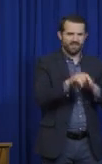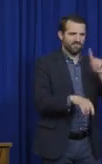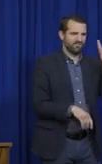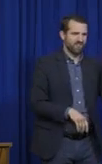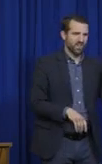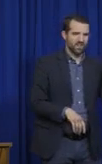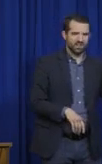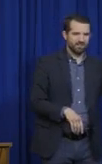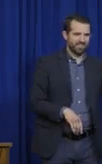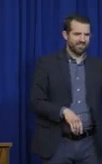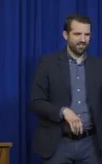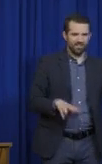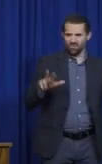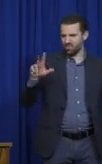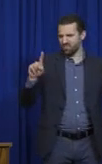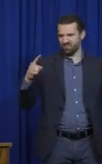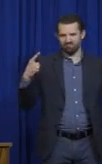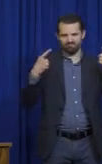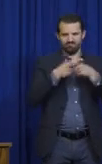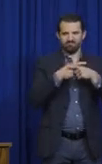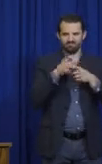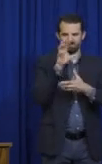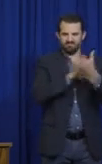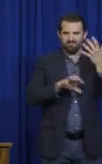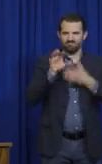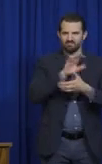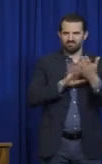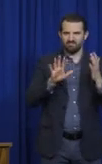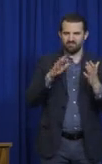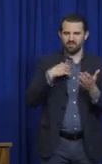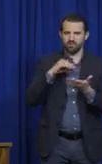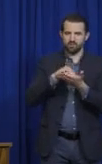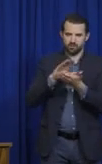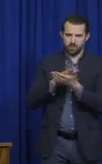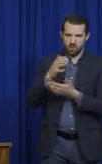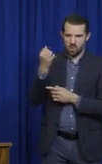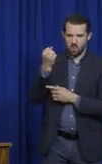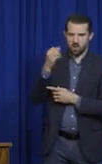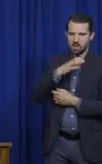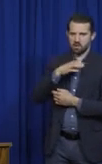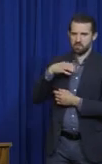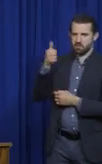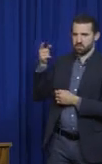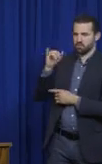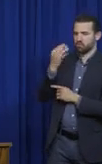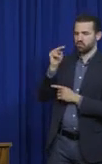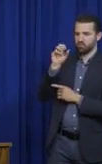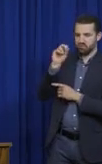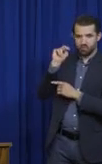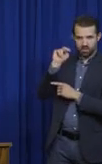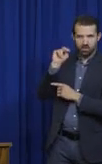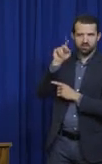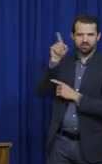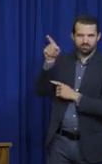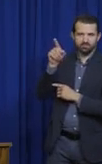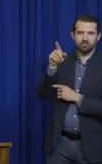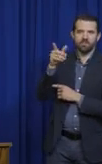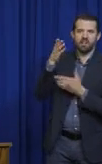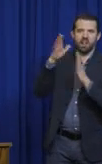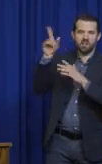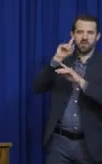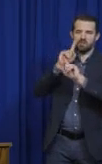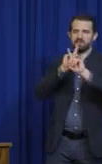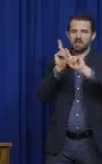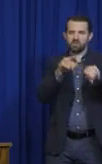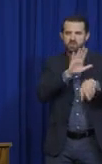to Commissioner Johnson's team over at DECD to make sure we get you the most accurate information. So our communications team